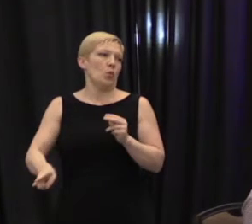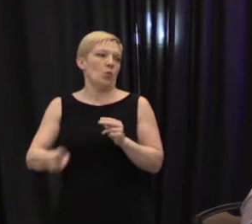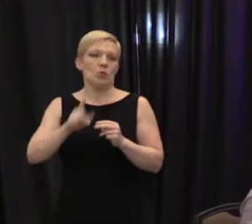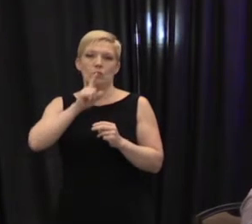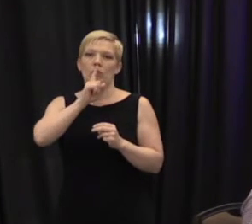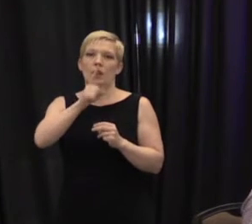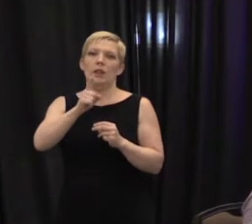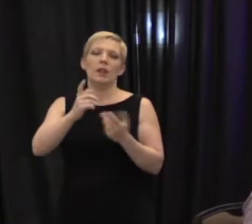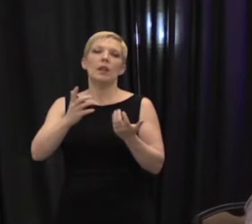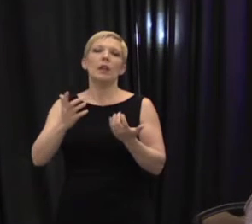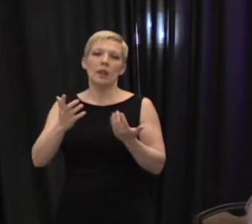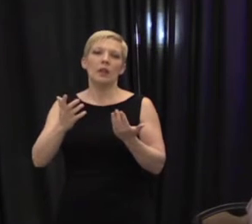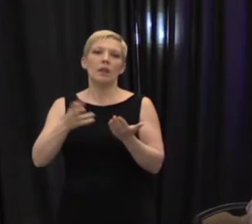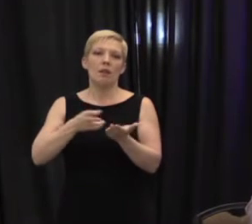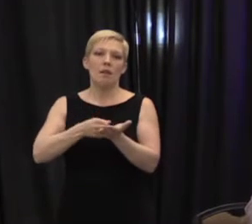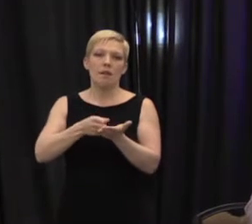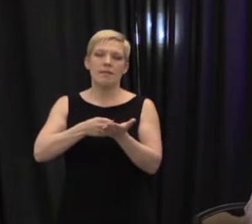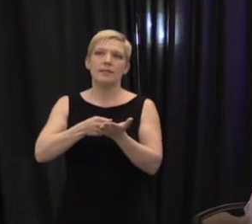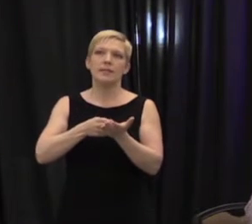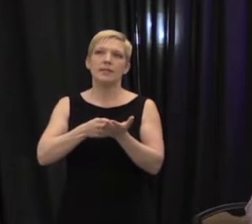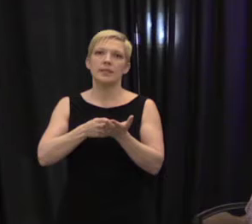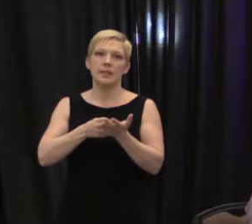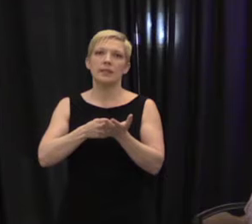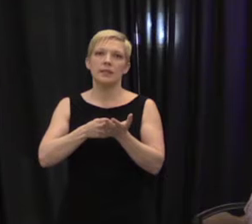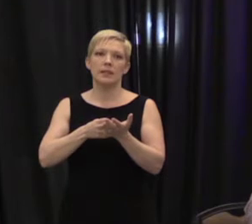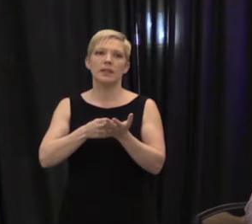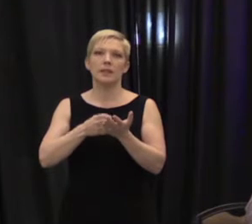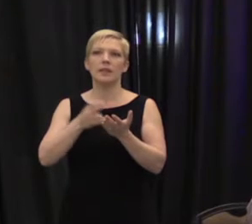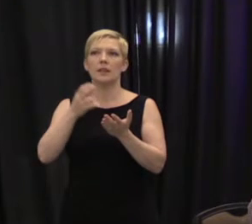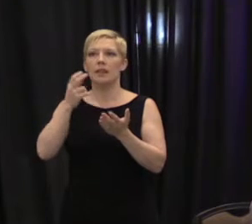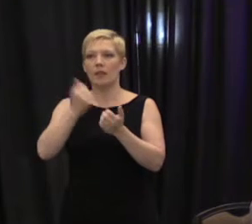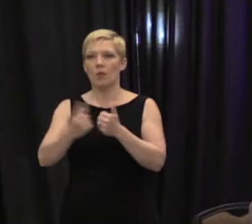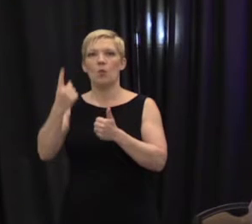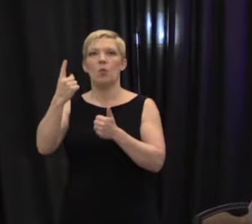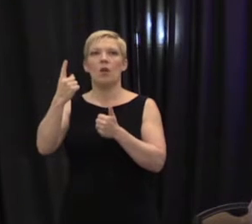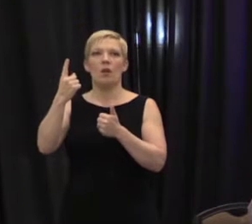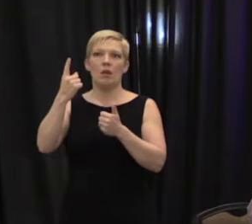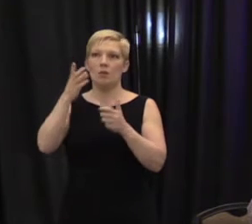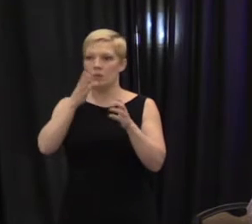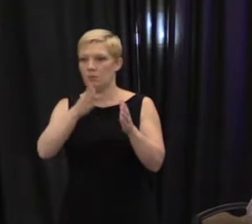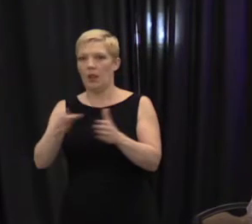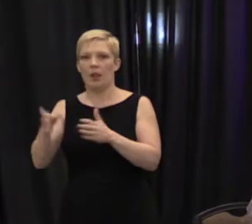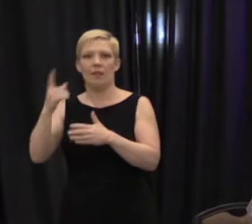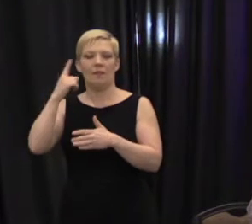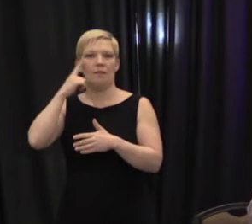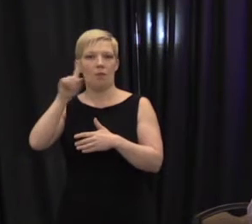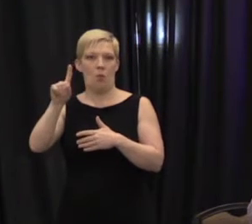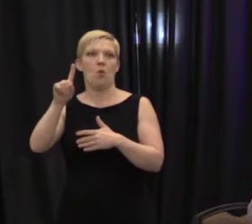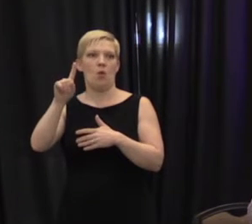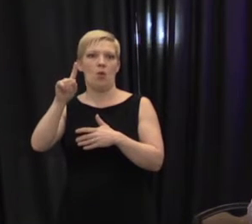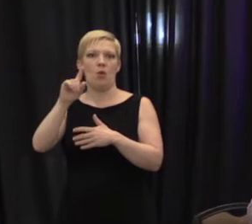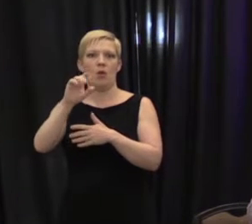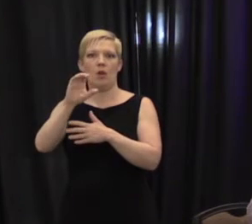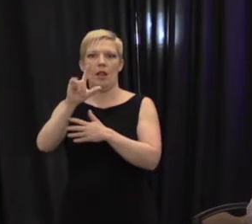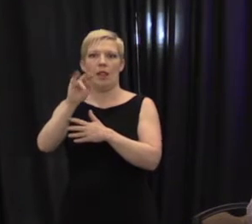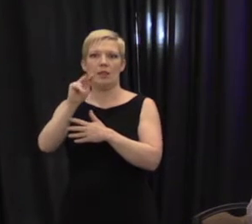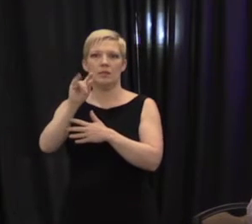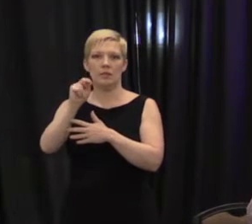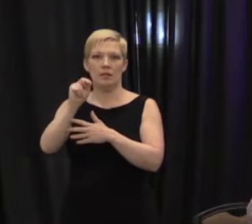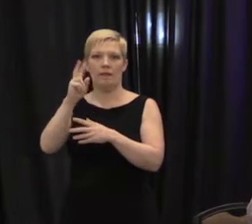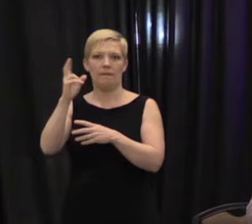in the spaces I was in, at least, everyone was planning for a Clinton election, Clinton victory. And I